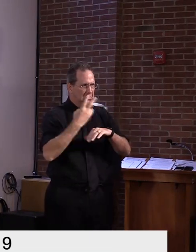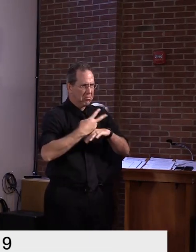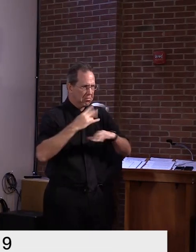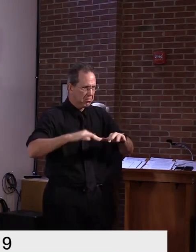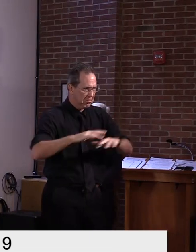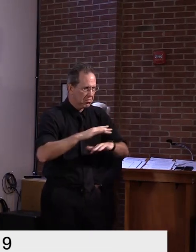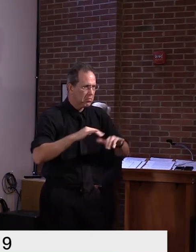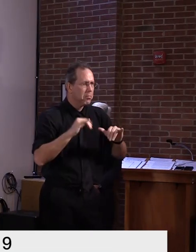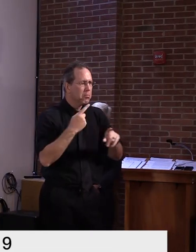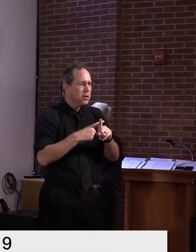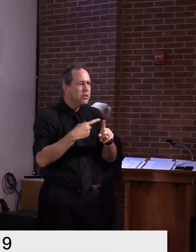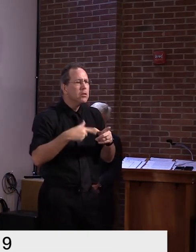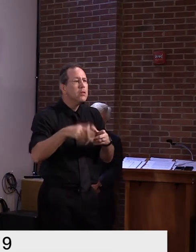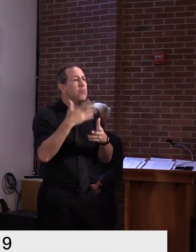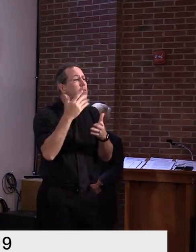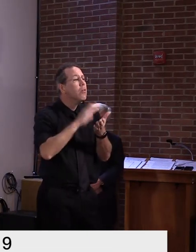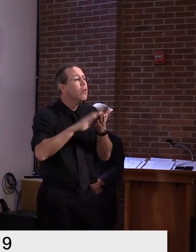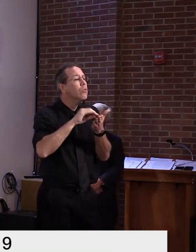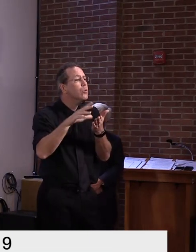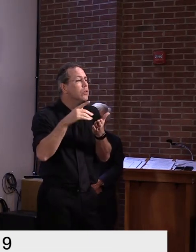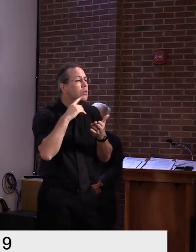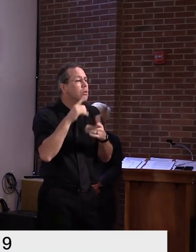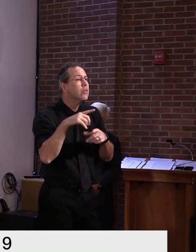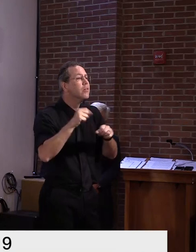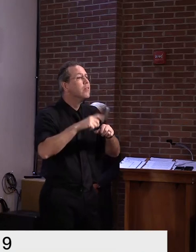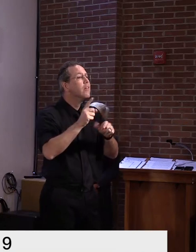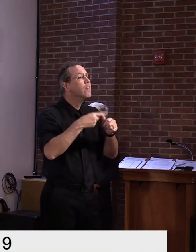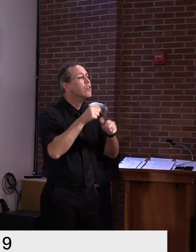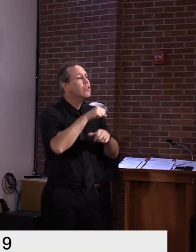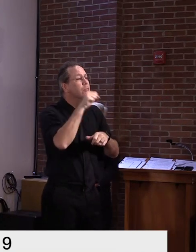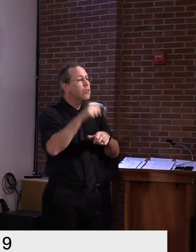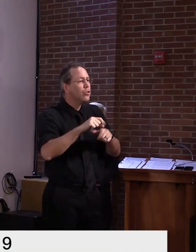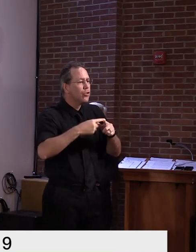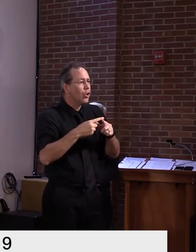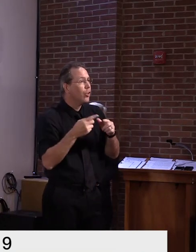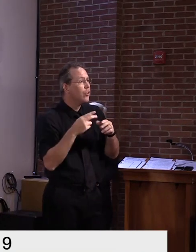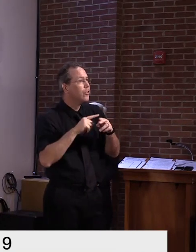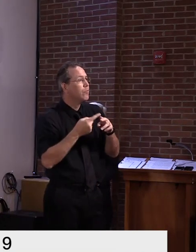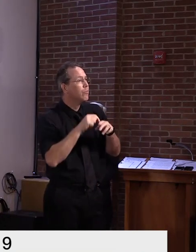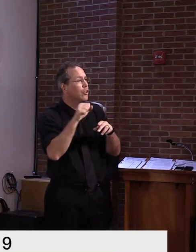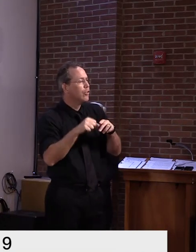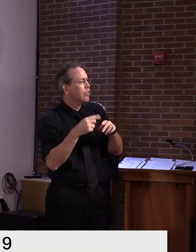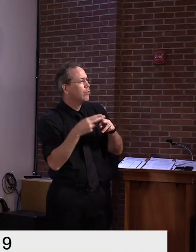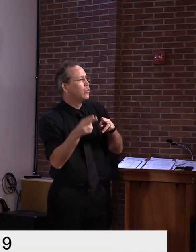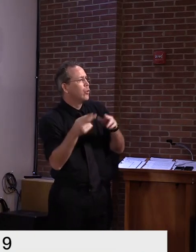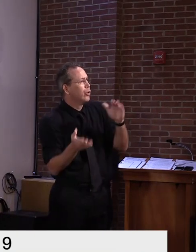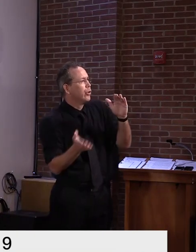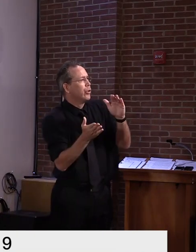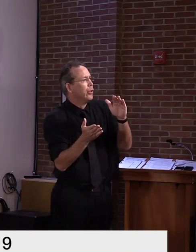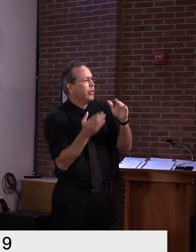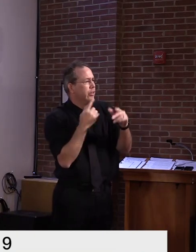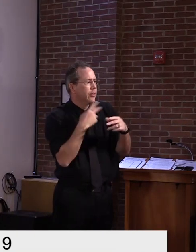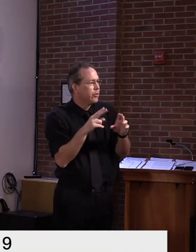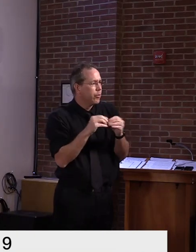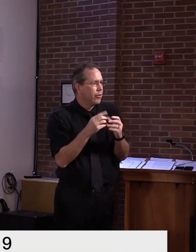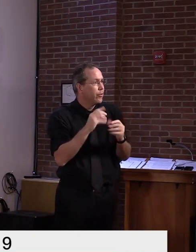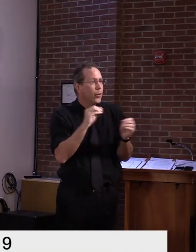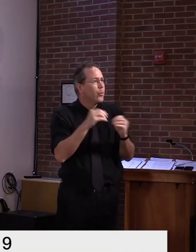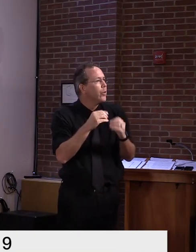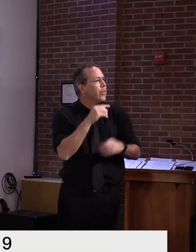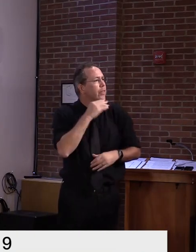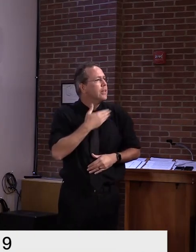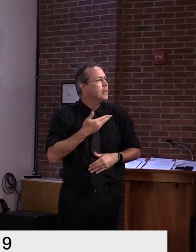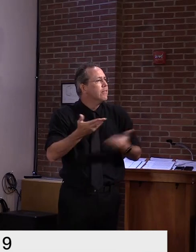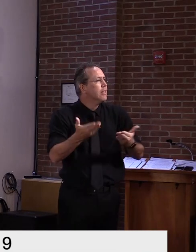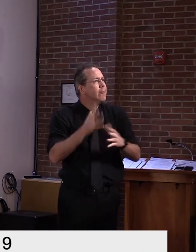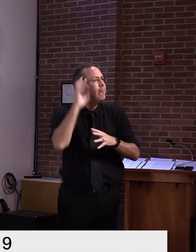semester so that, of course, they're leaving right before Thanksgiving and not coming back. So they're losing